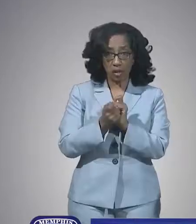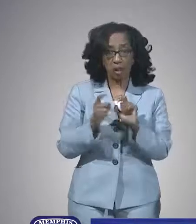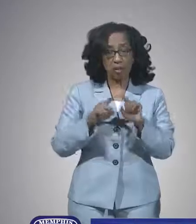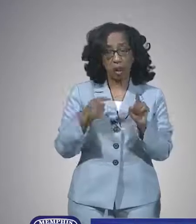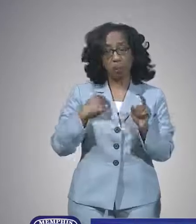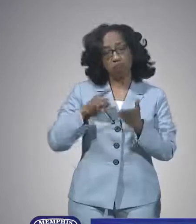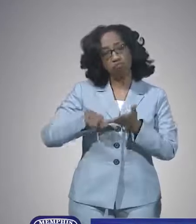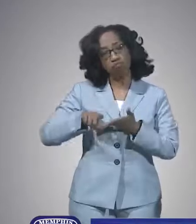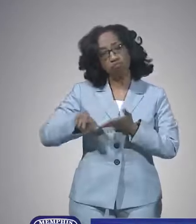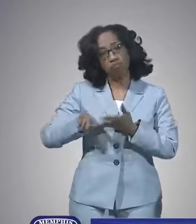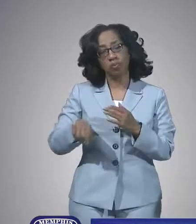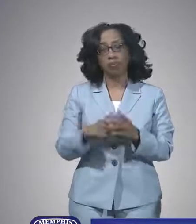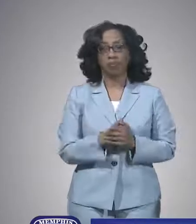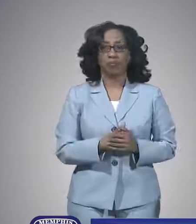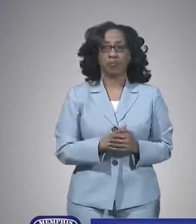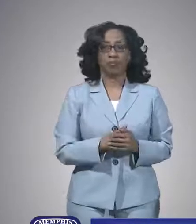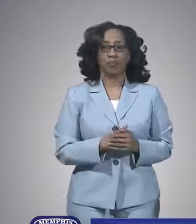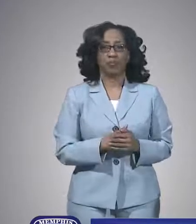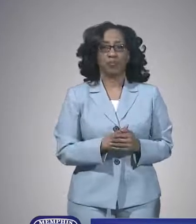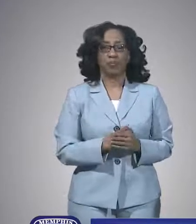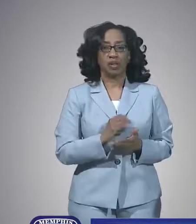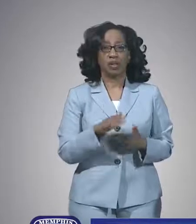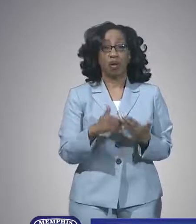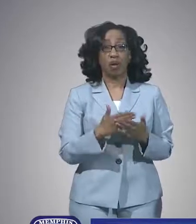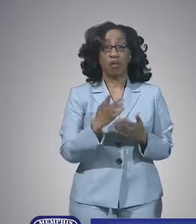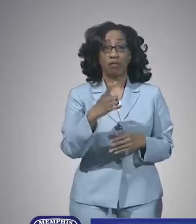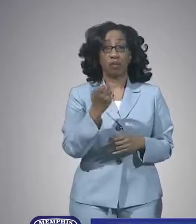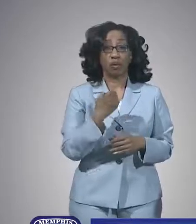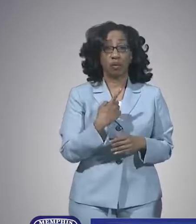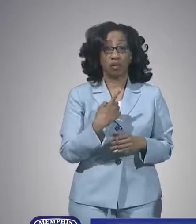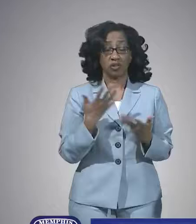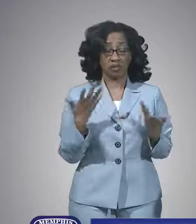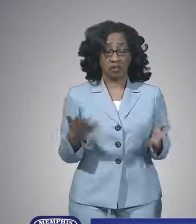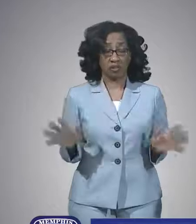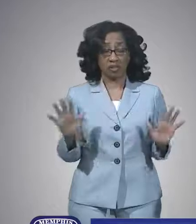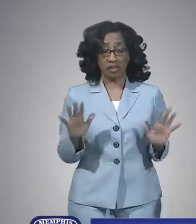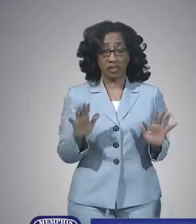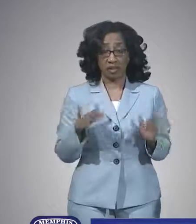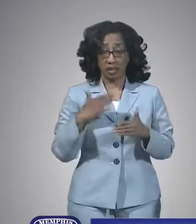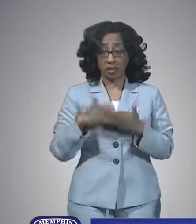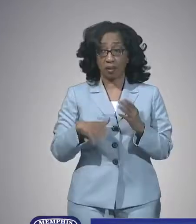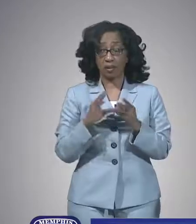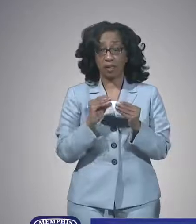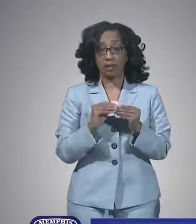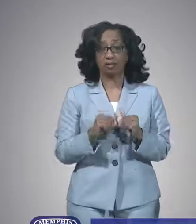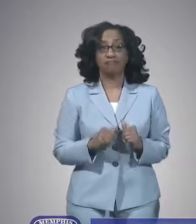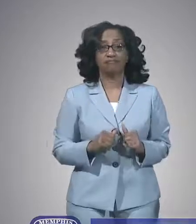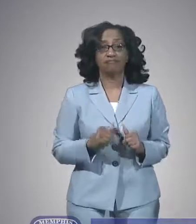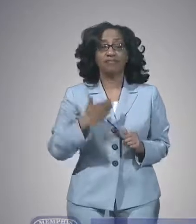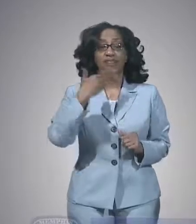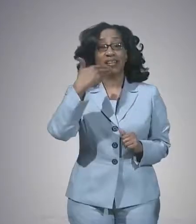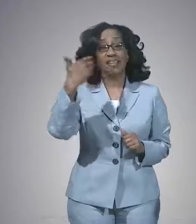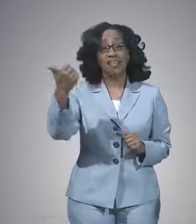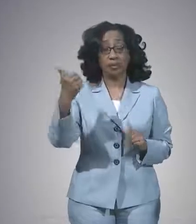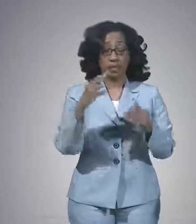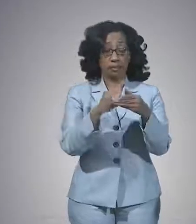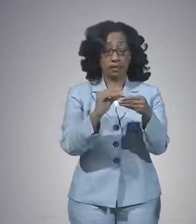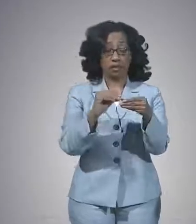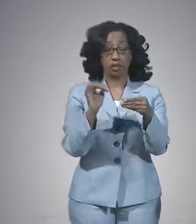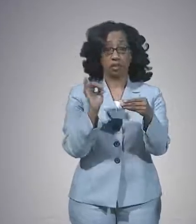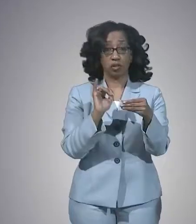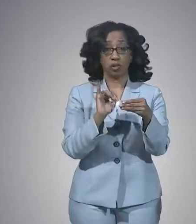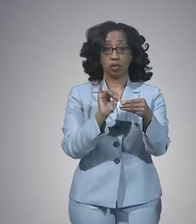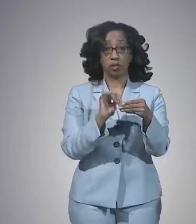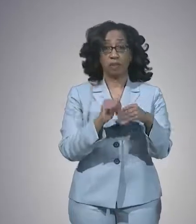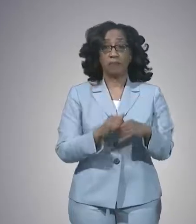at. Those are all of our questions today. Any closing messages? The best closing message I can give you is if you have